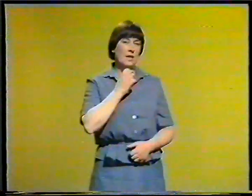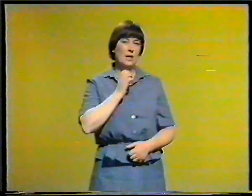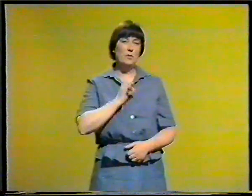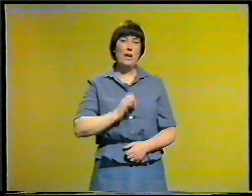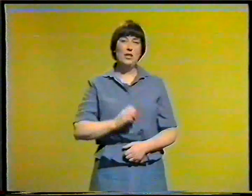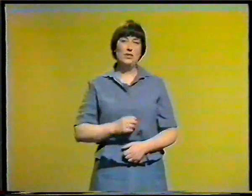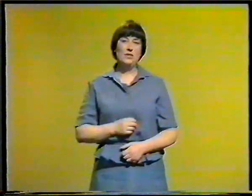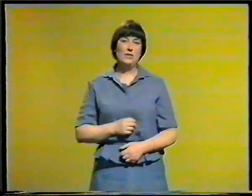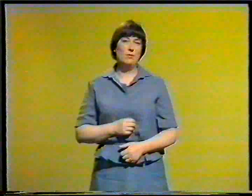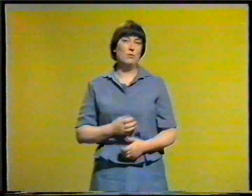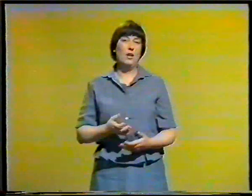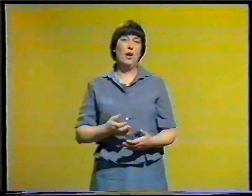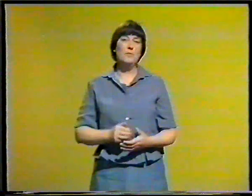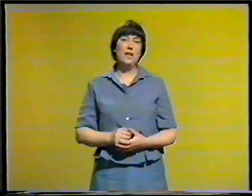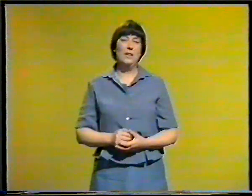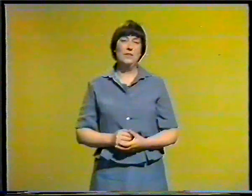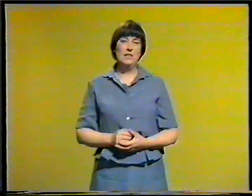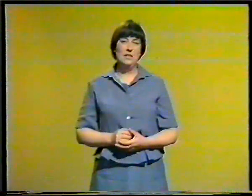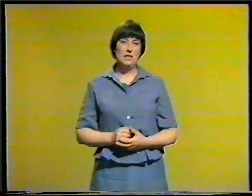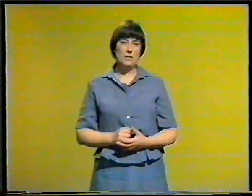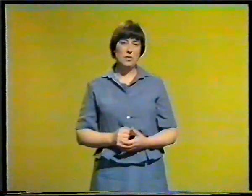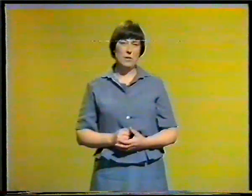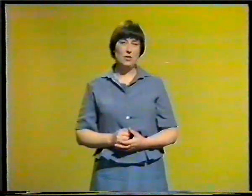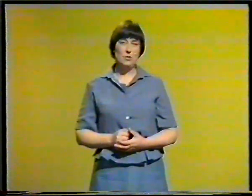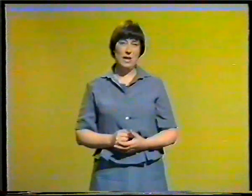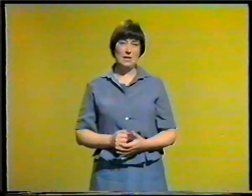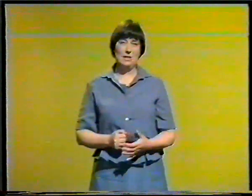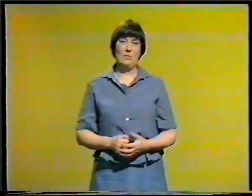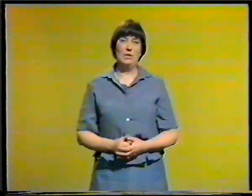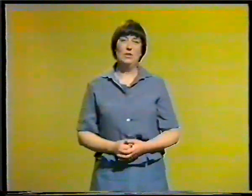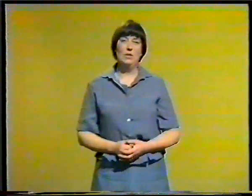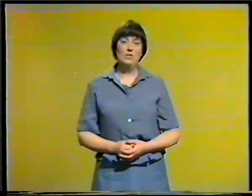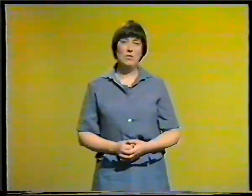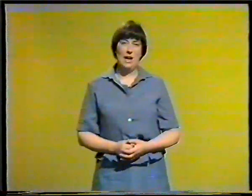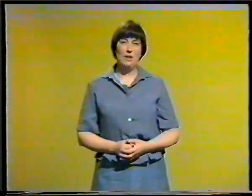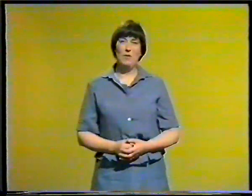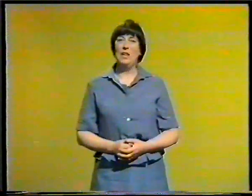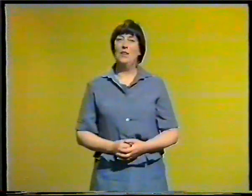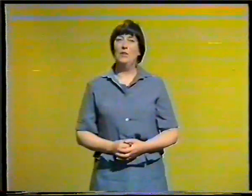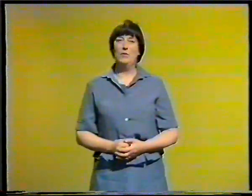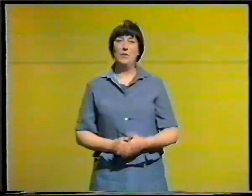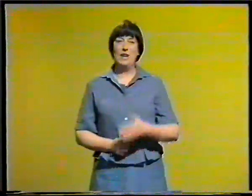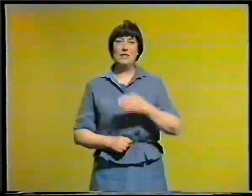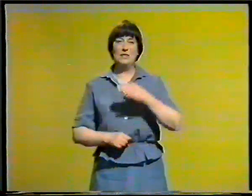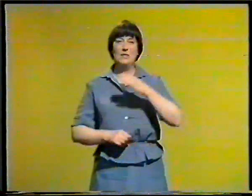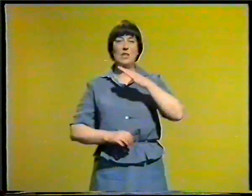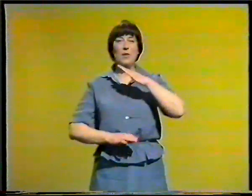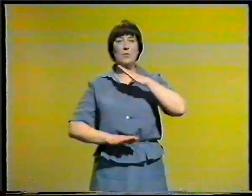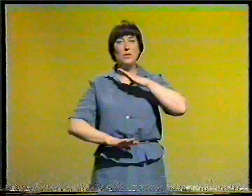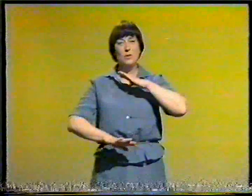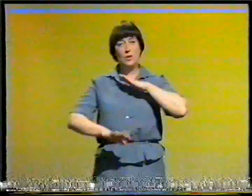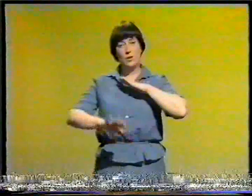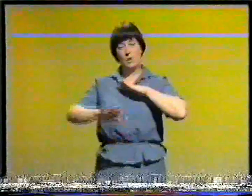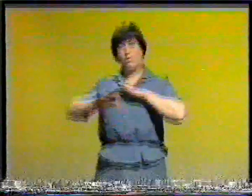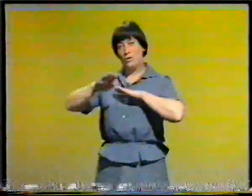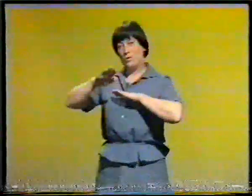And patience, or calm down. This is a response you make to someone who's angry or frightened. You tell them to push it all